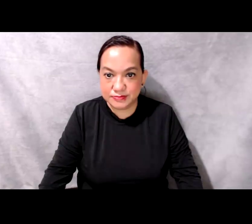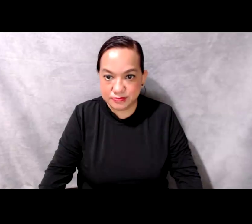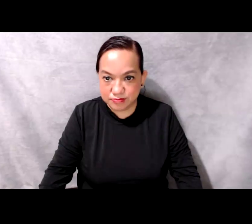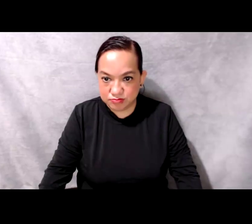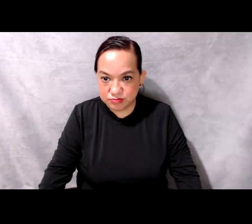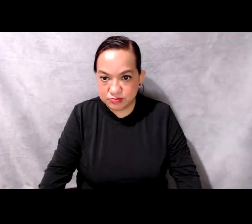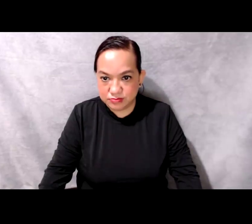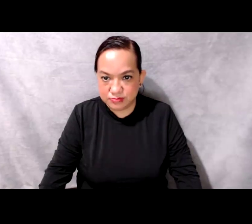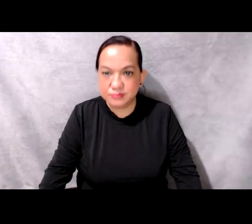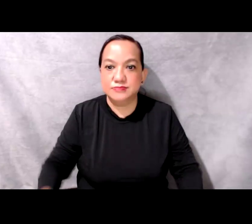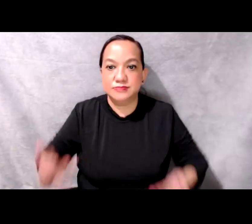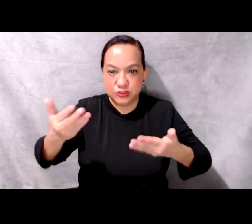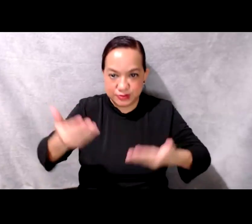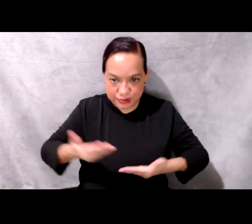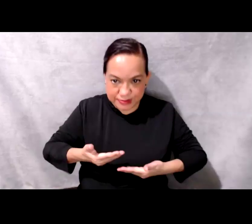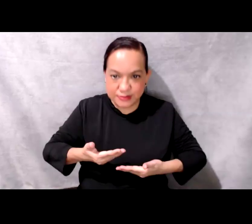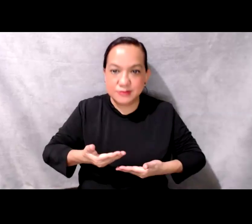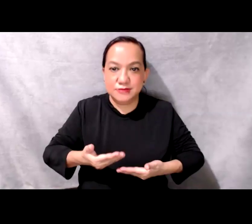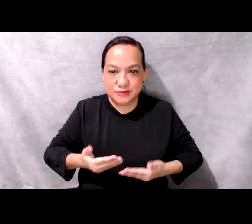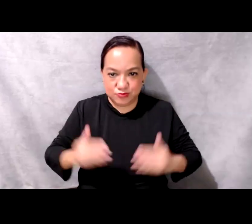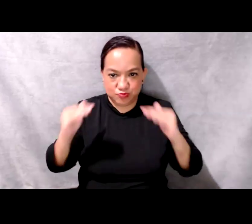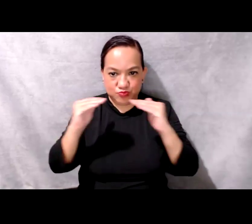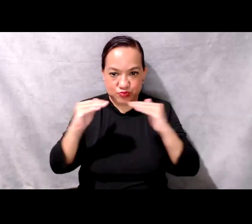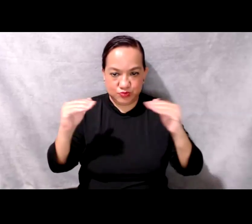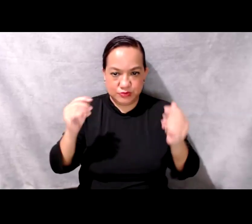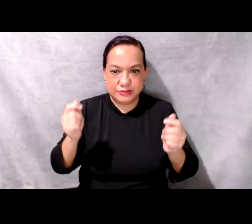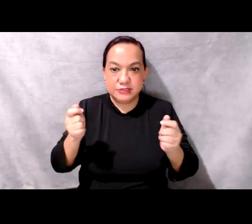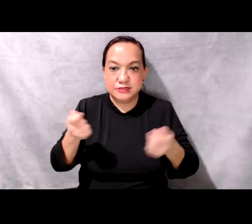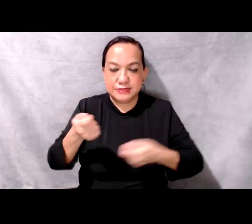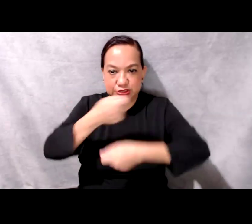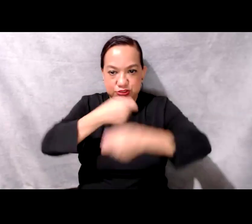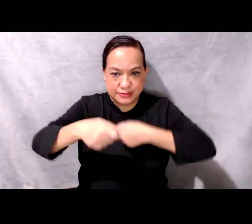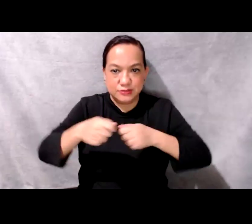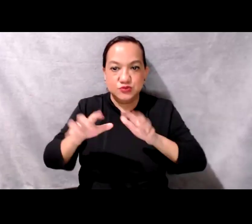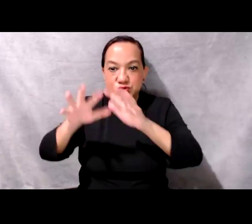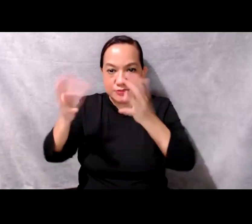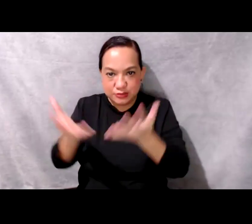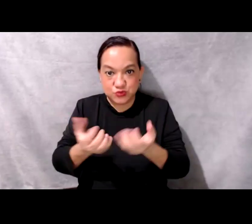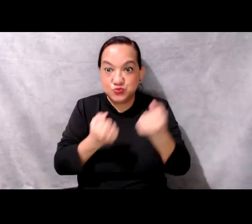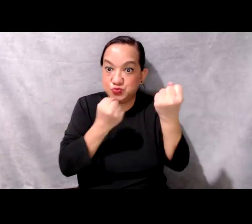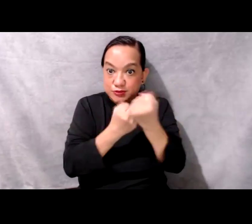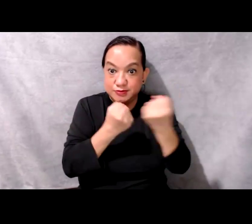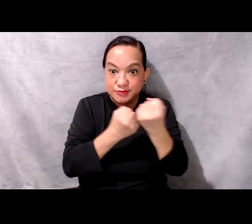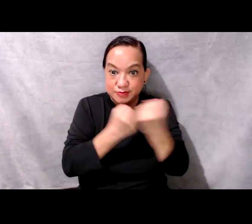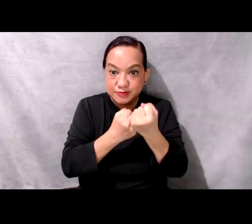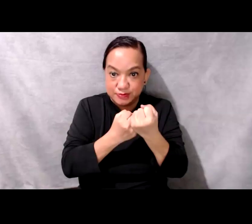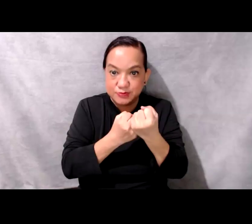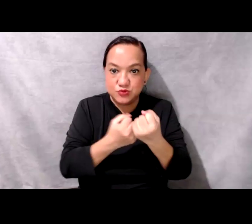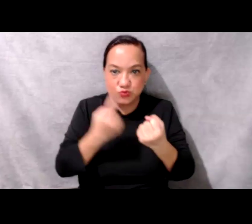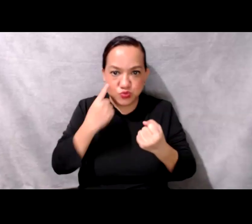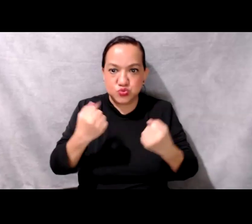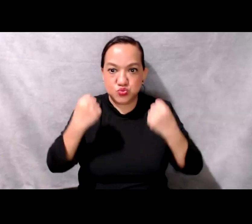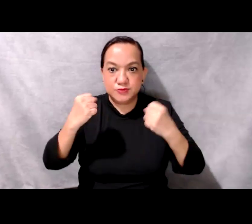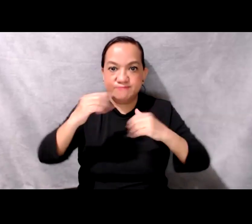Infrastructure in a Changing World, Financing Resilience in Infrastructure Strategies by